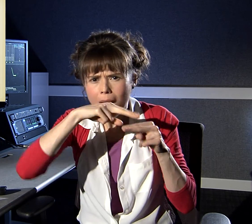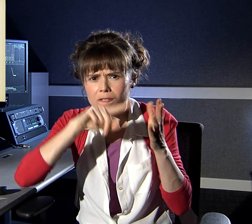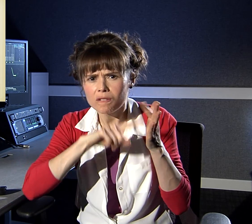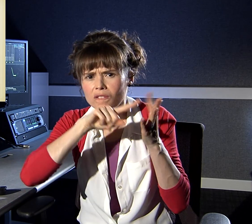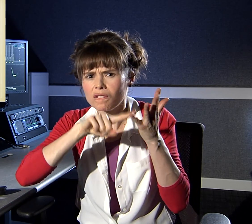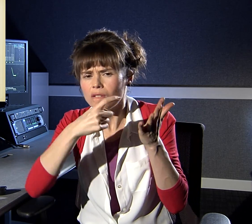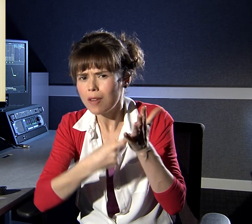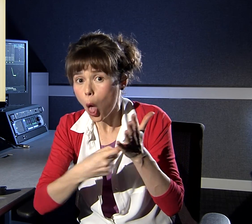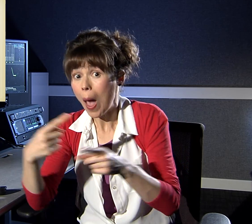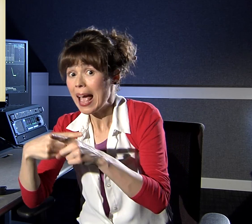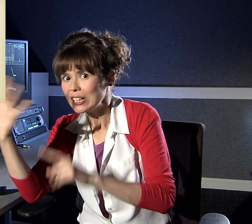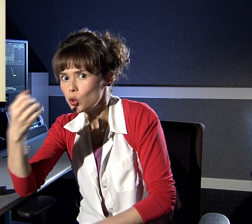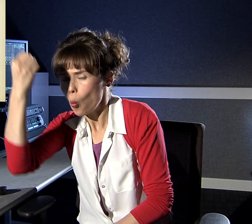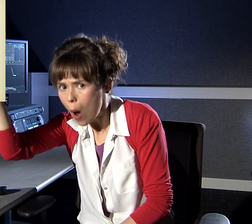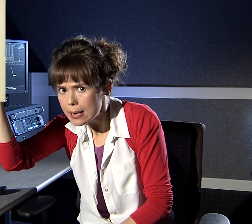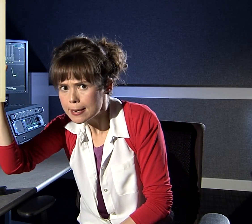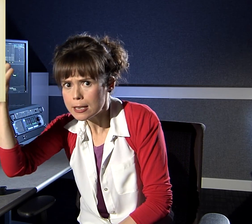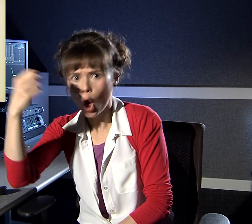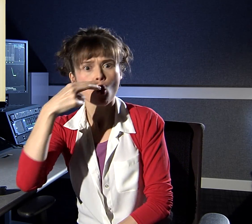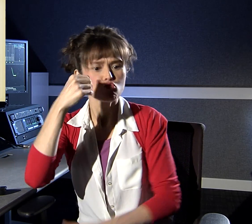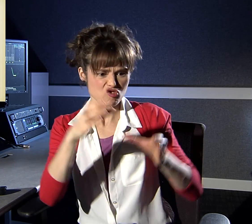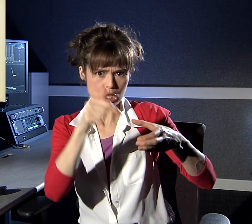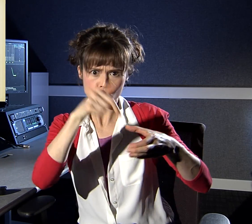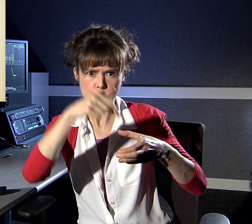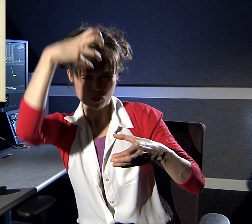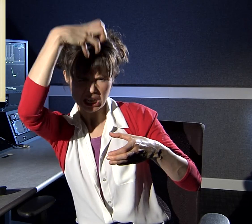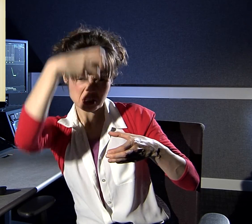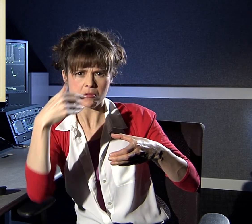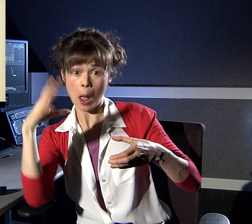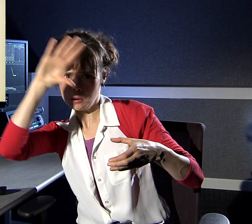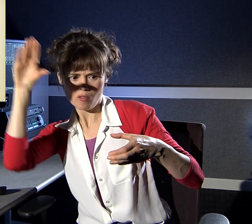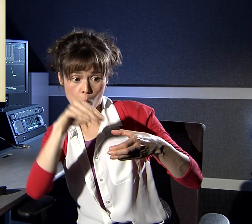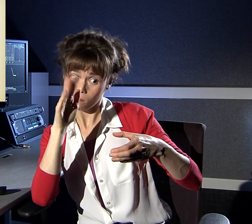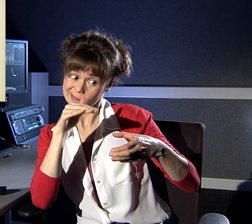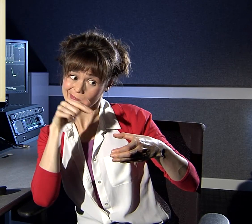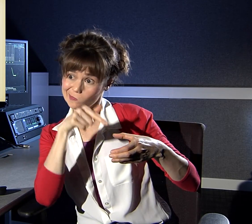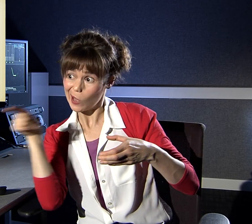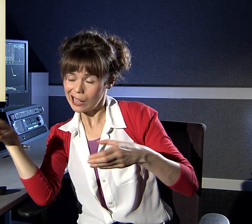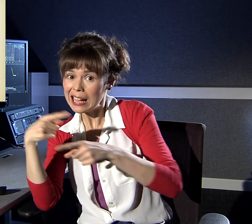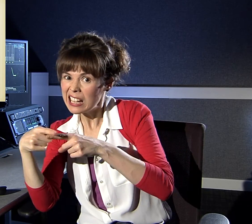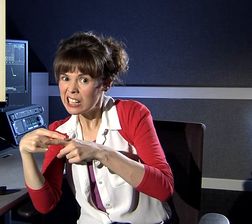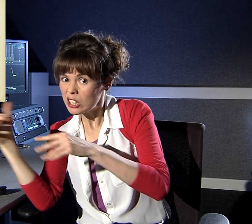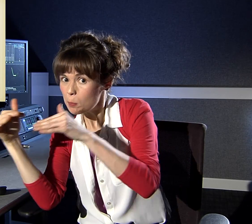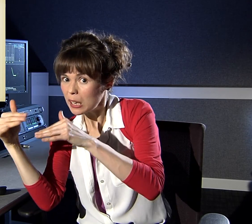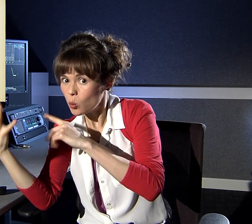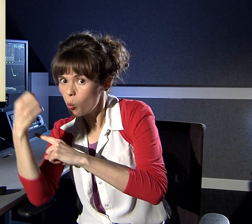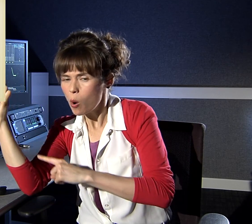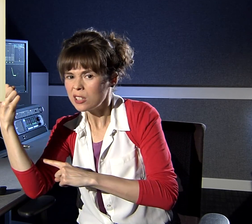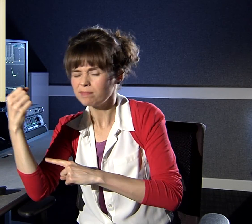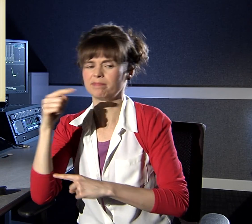So as we know, in the battle at Harfleur, the English have won. And when the French are informed about